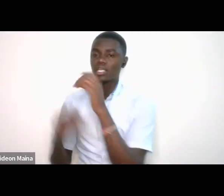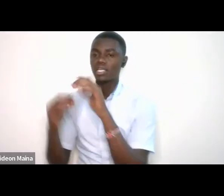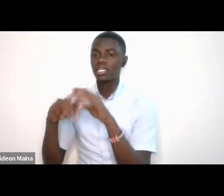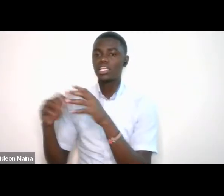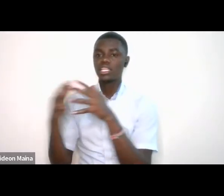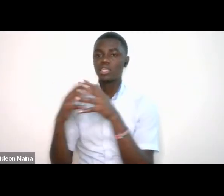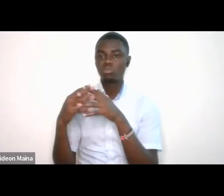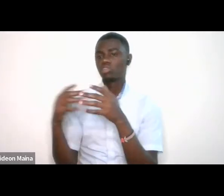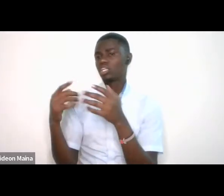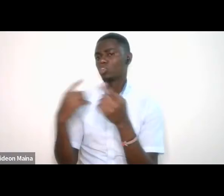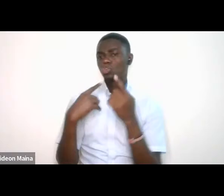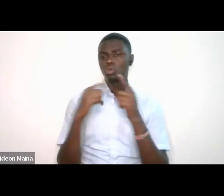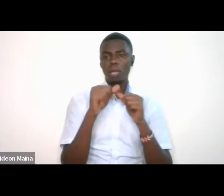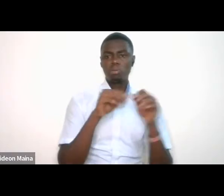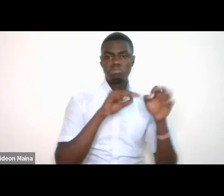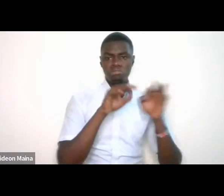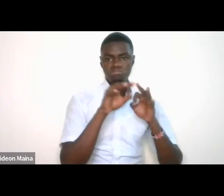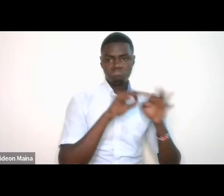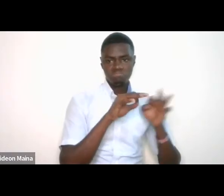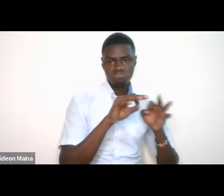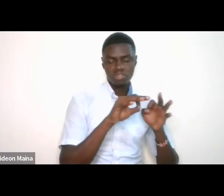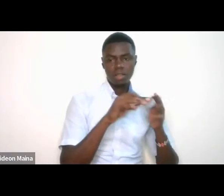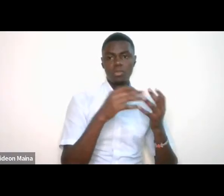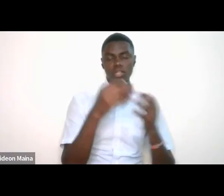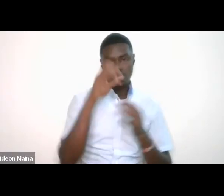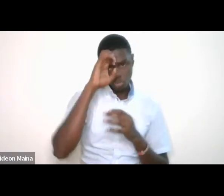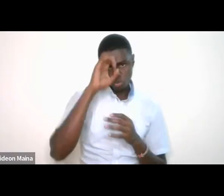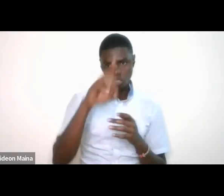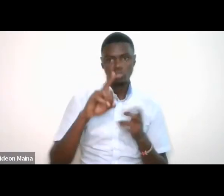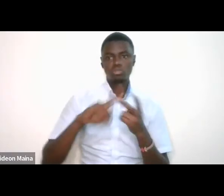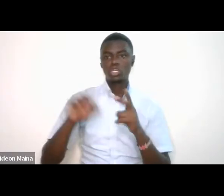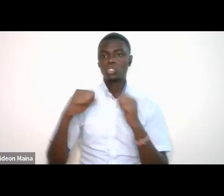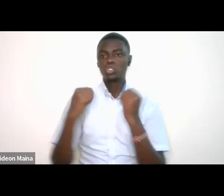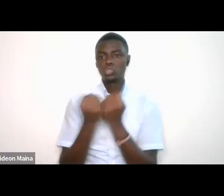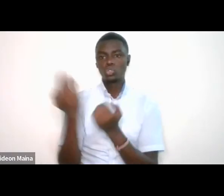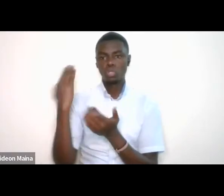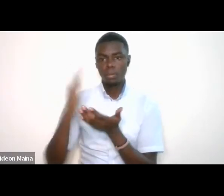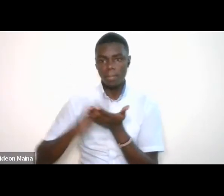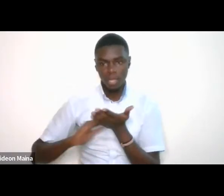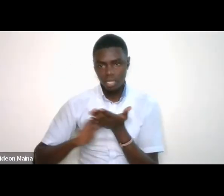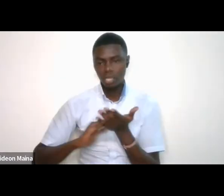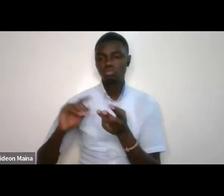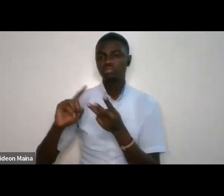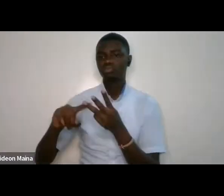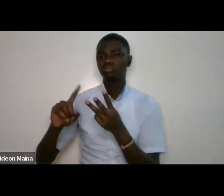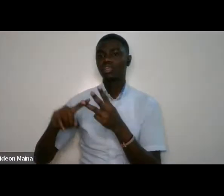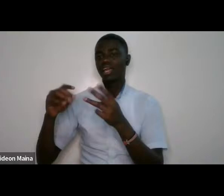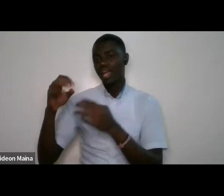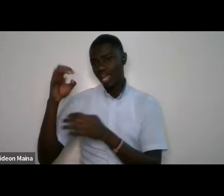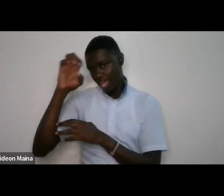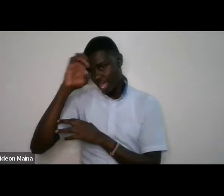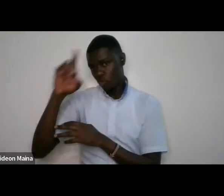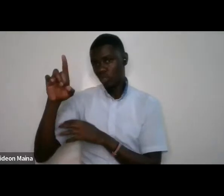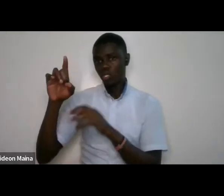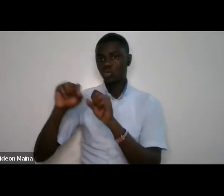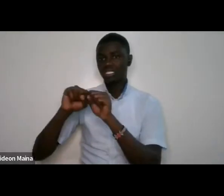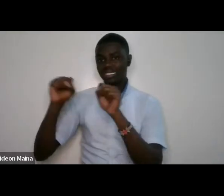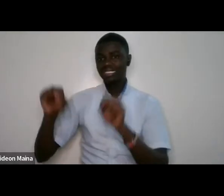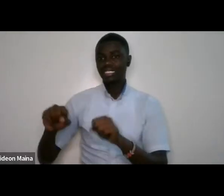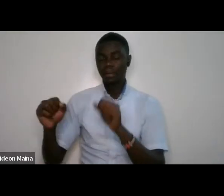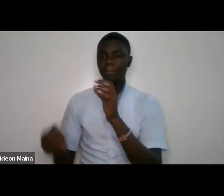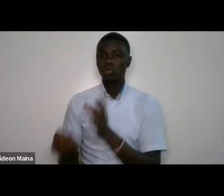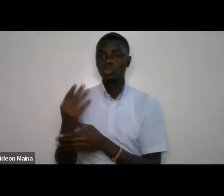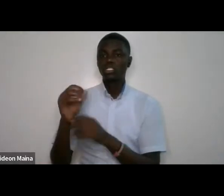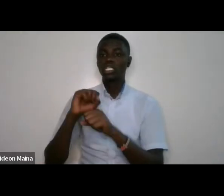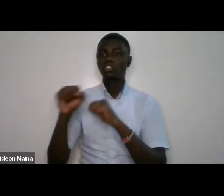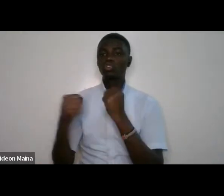education. He talks about social background. And he talks about education systems that reproduce social inequalities. And what